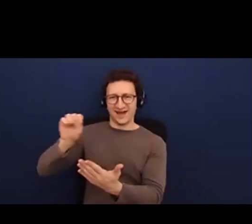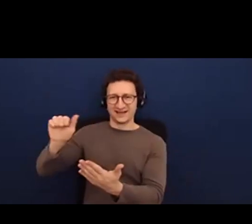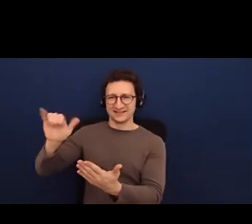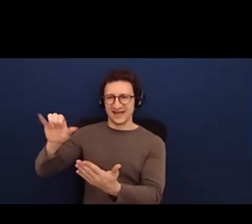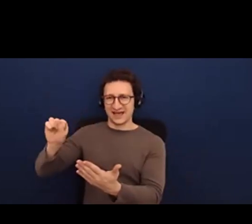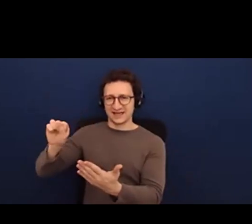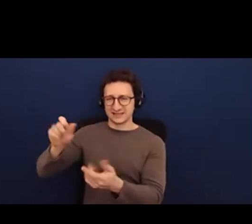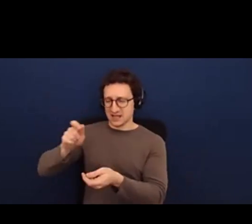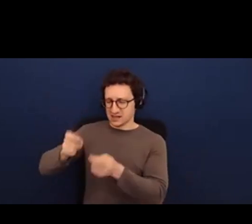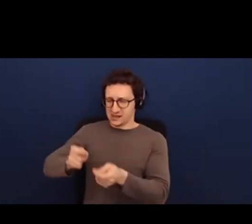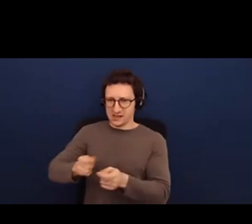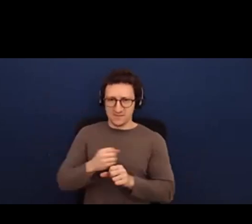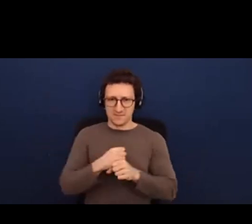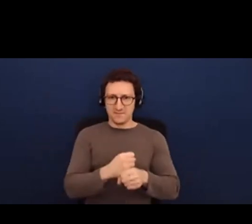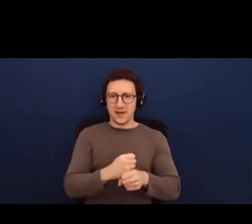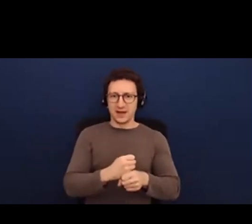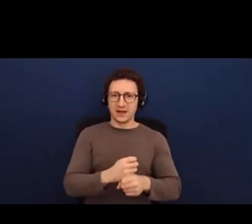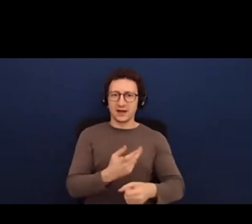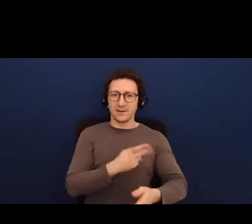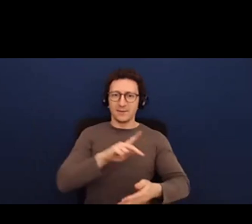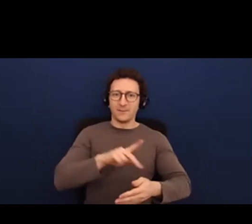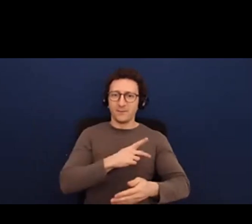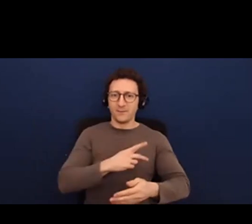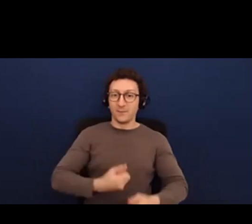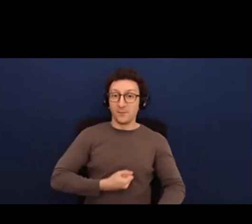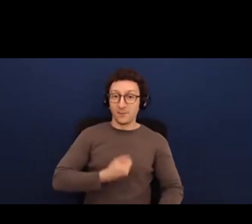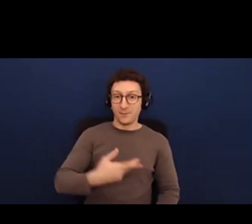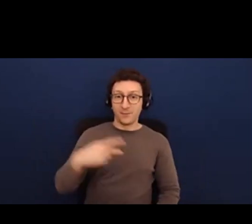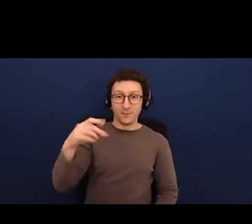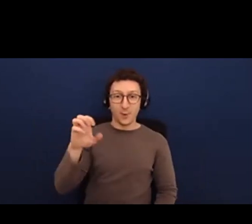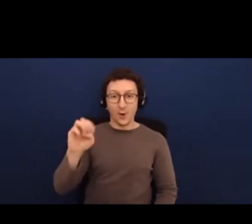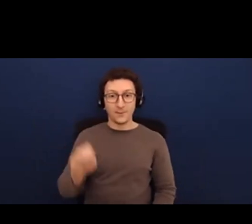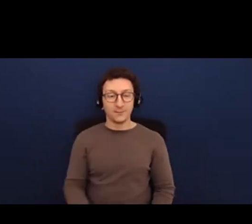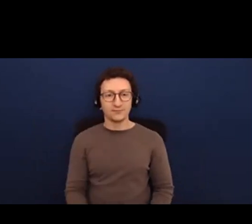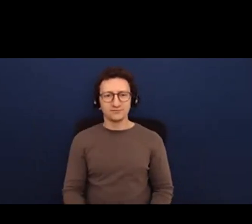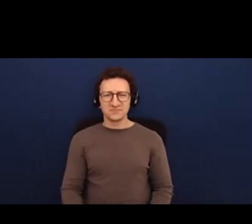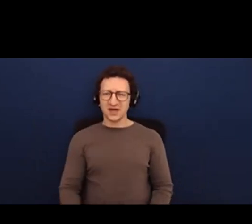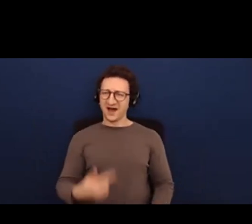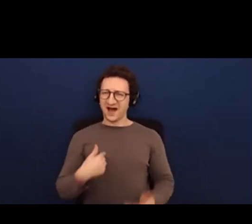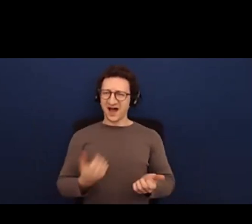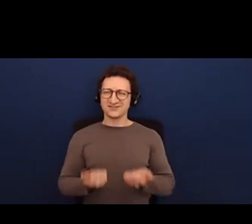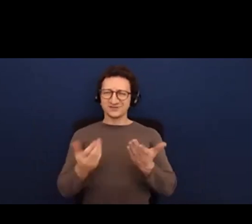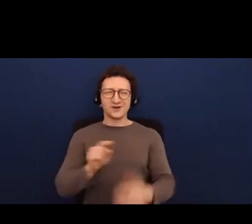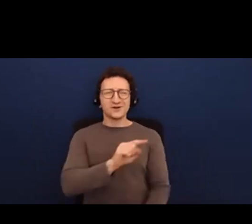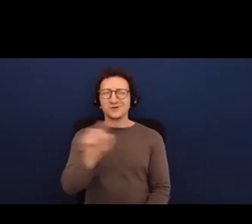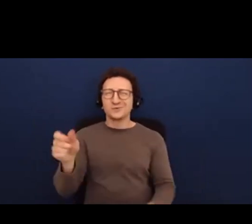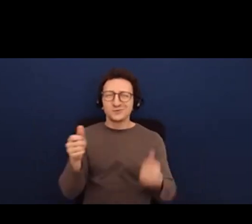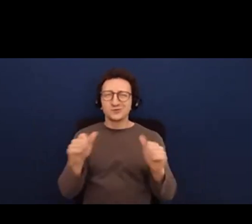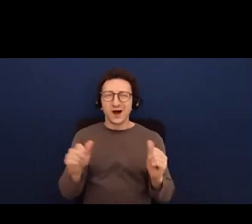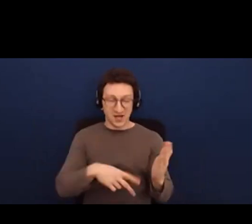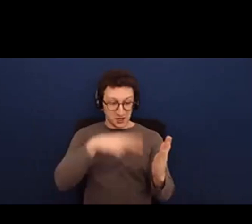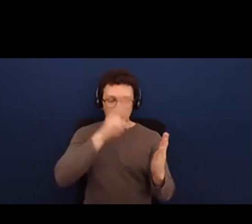people here that are very creative, and I want you to try sometimes to take an essay and turn it into a